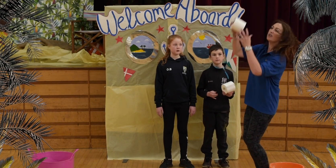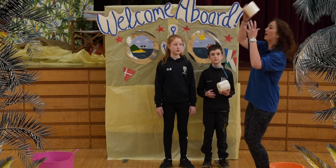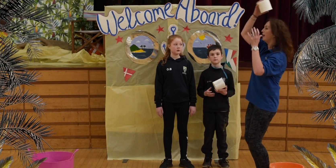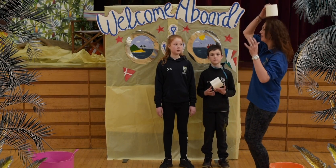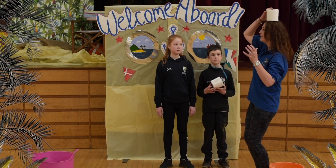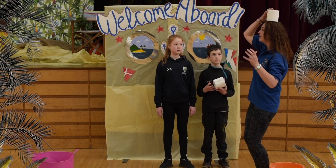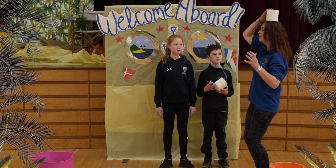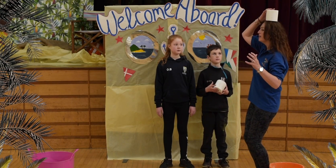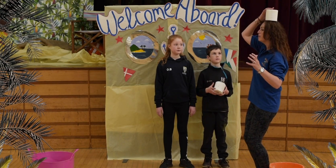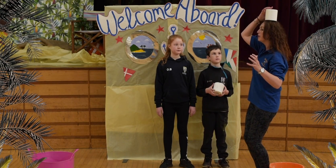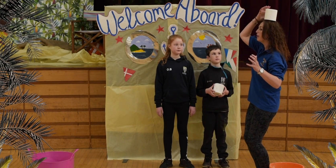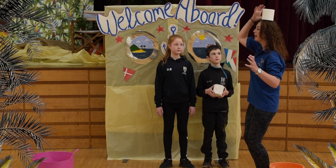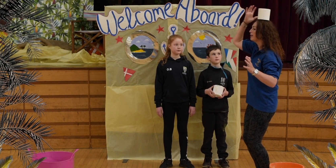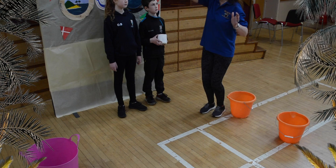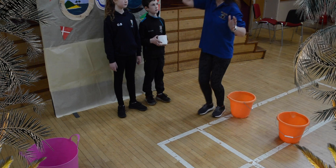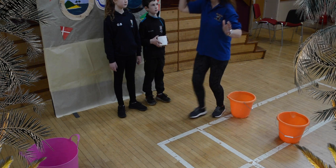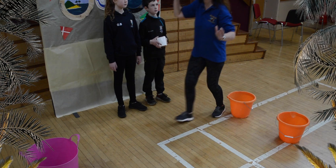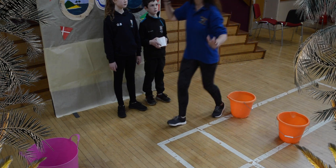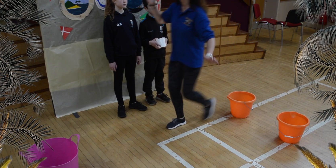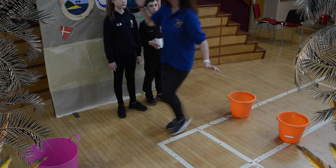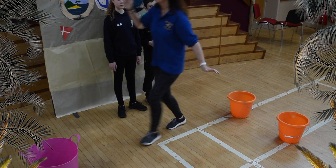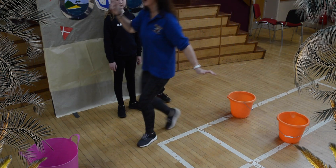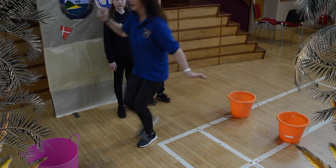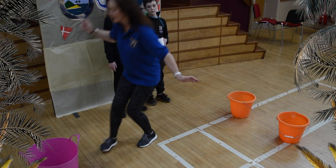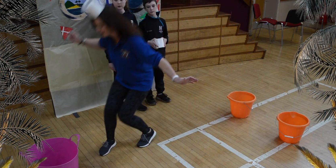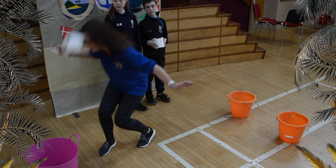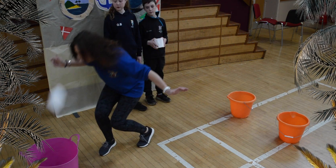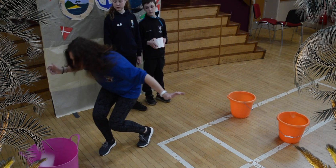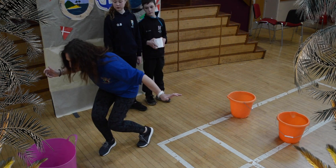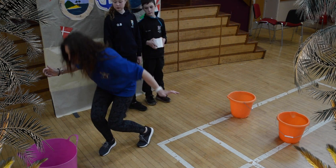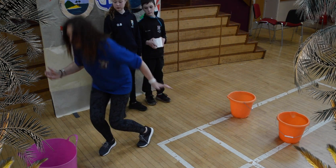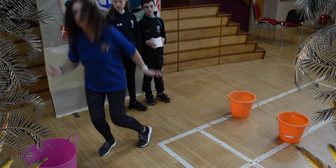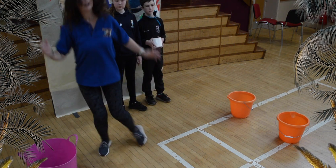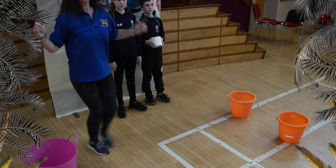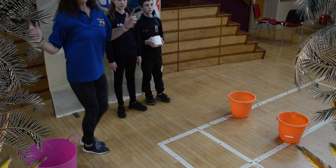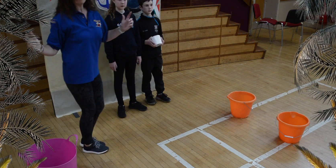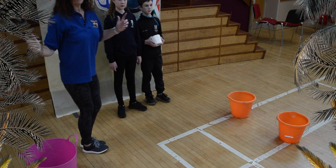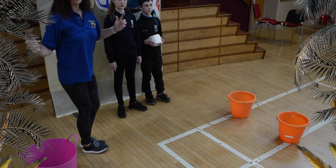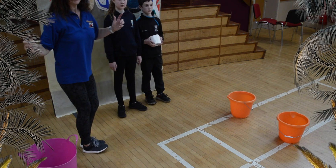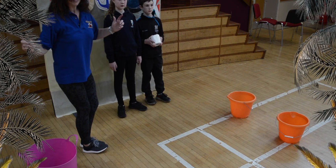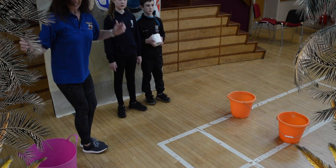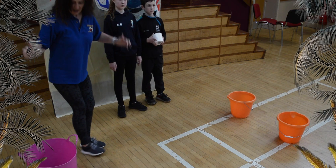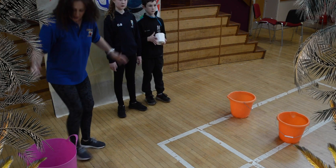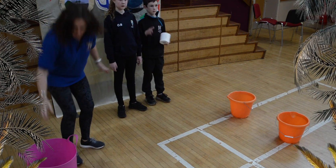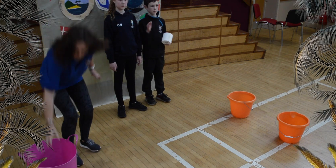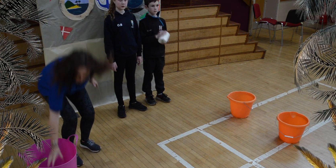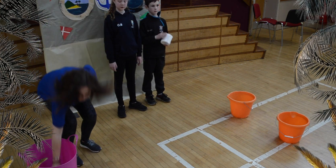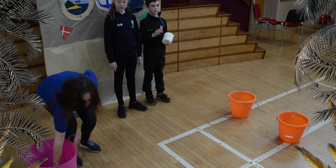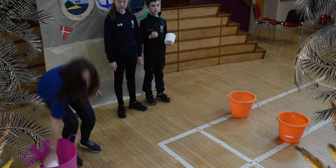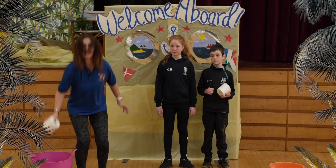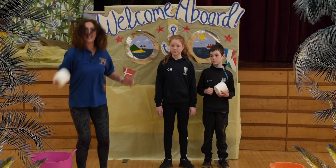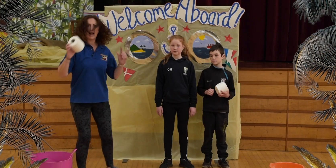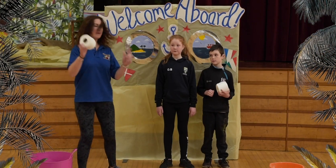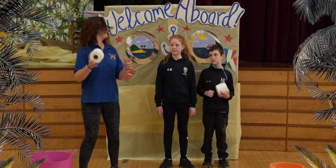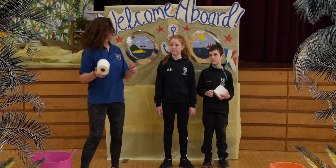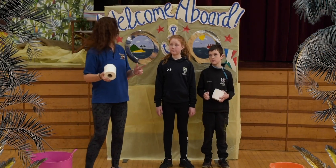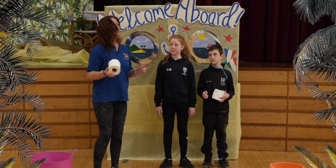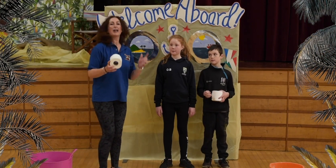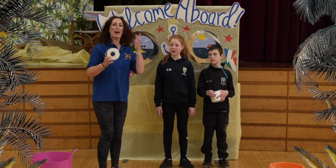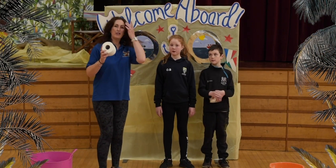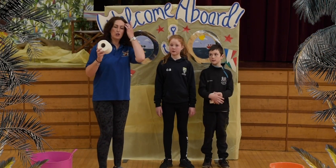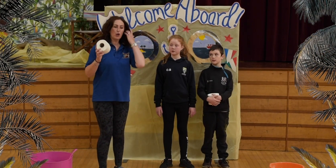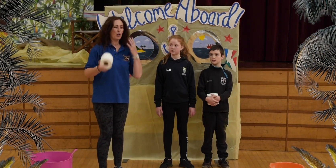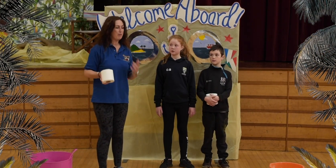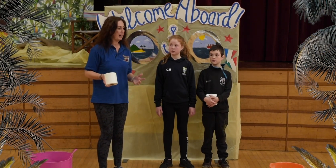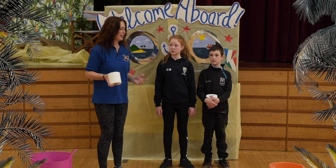then you lift it out, put it back in your head, and come to this one. There's 2 points. So we're going to time you.